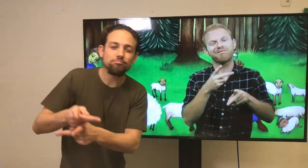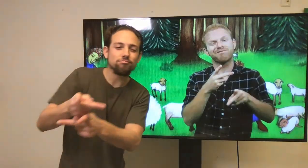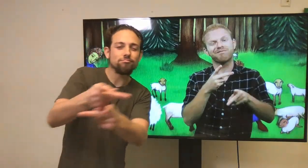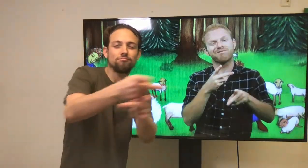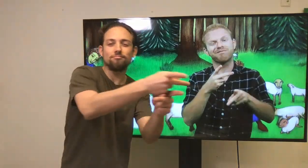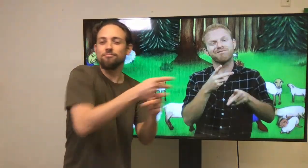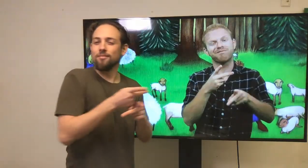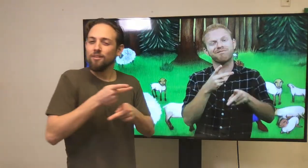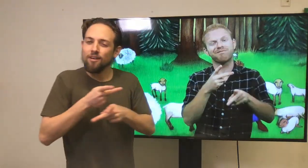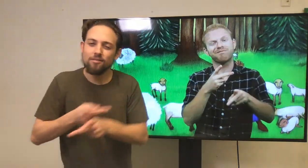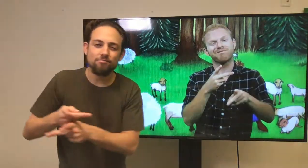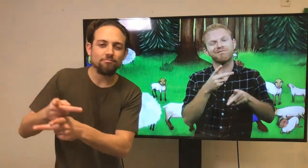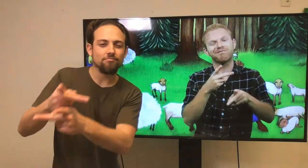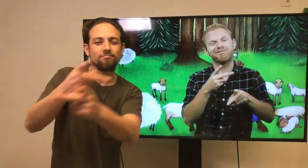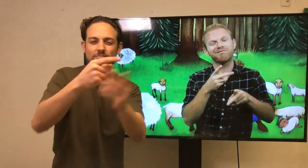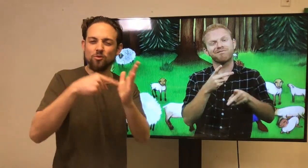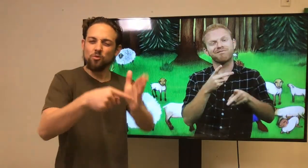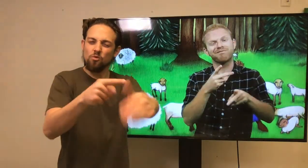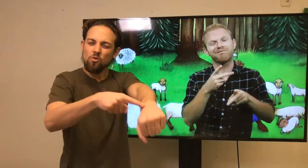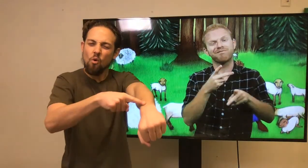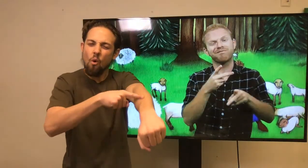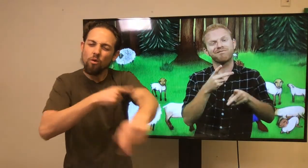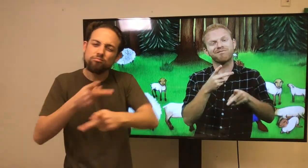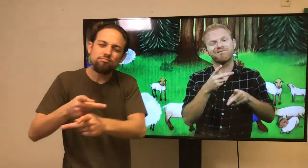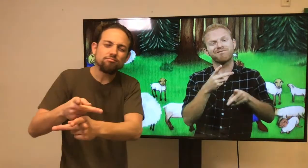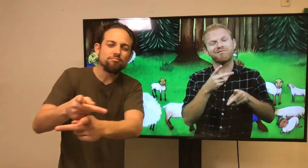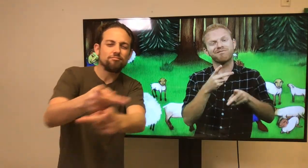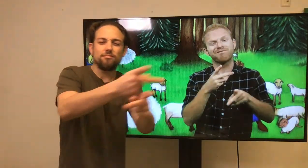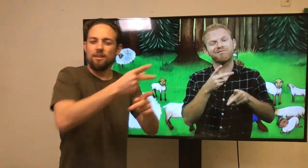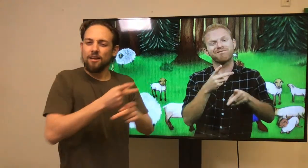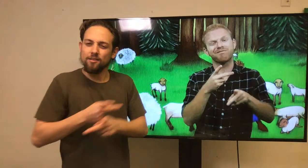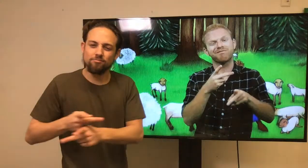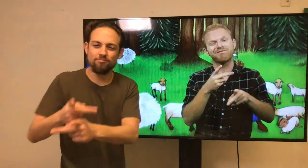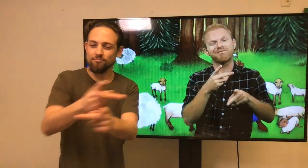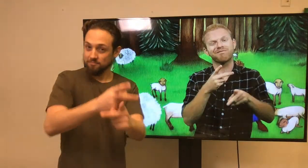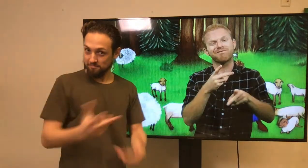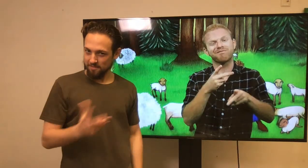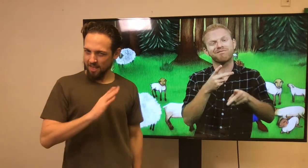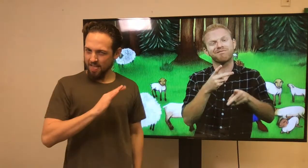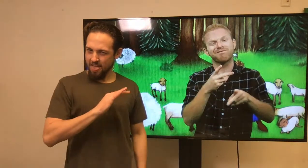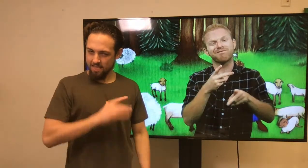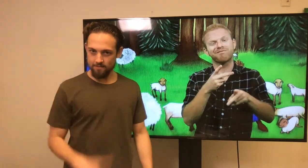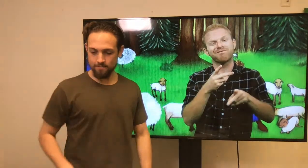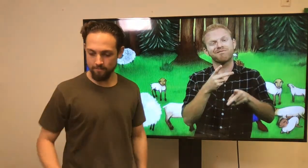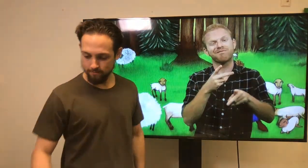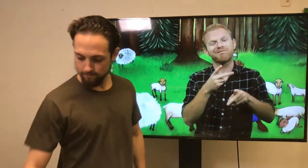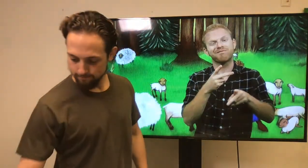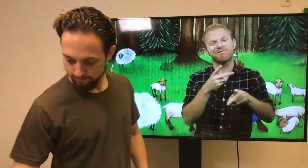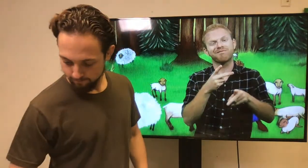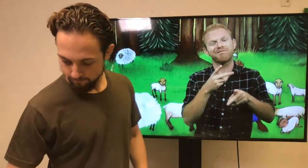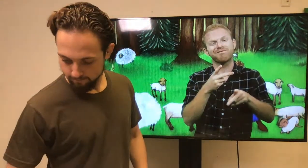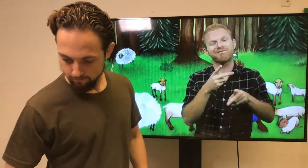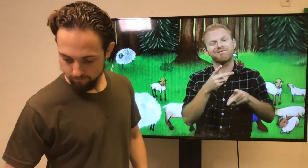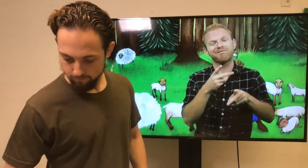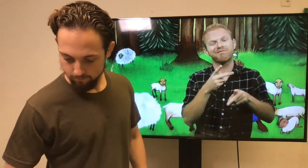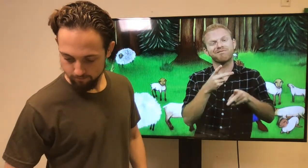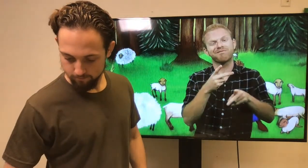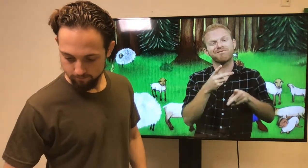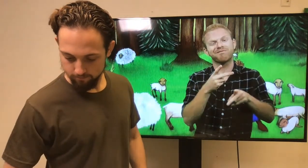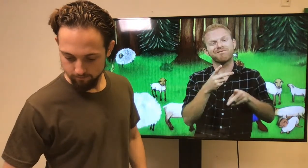So the boy not only takes care of and watches the sheep for a few hours, but all day, day in and day out, which is why we use